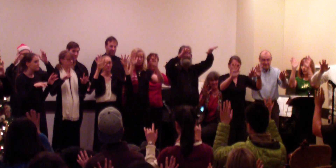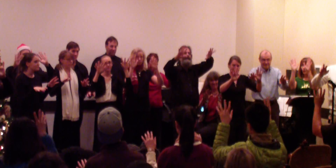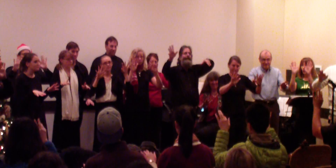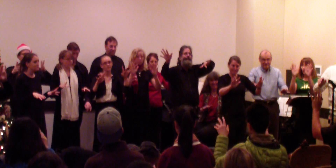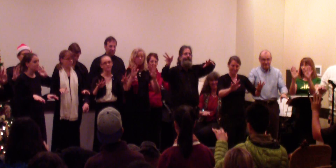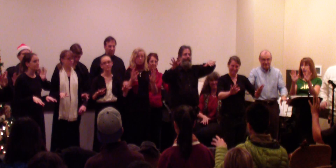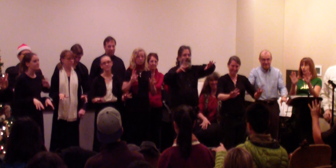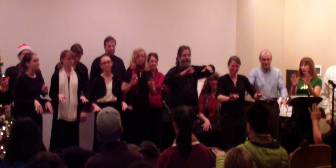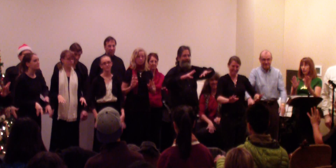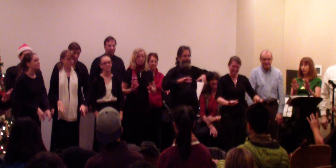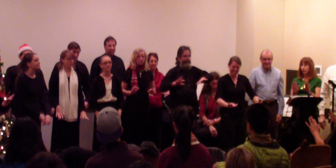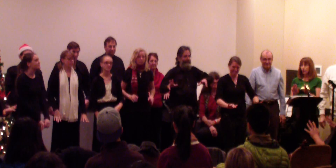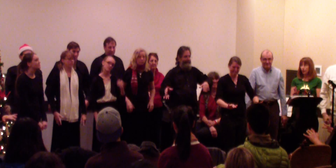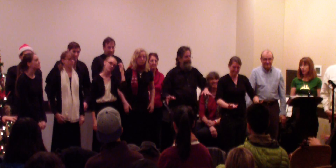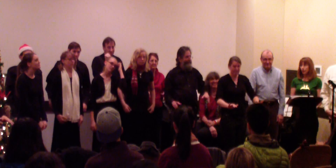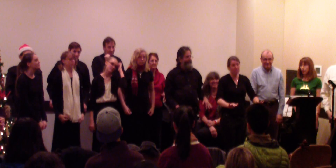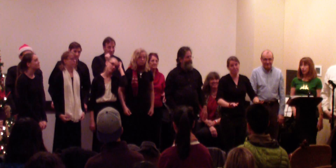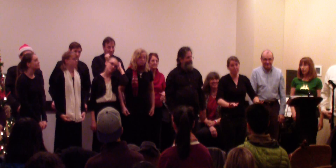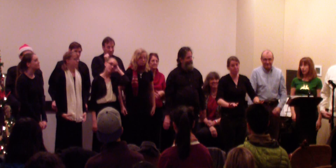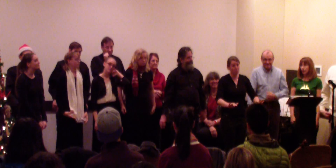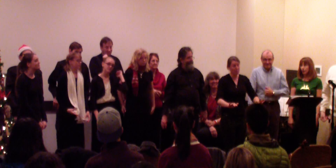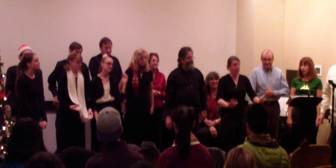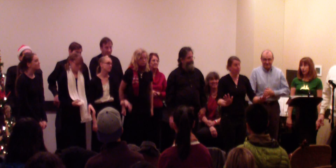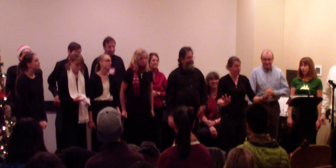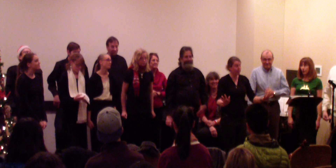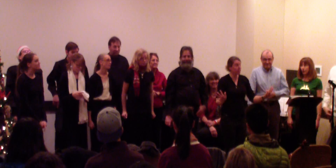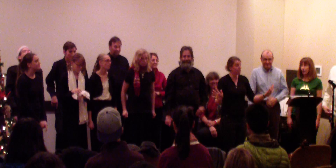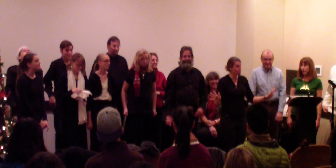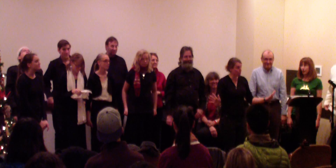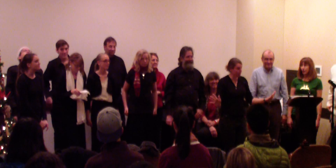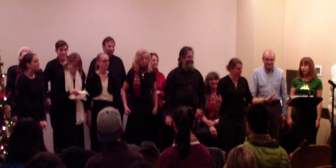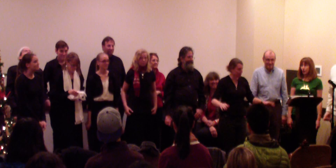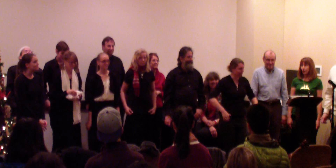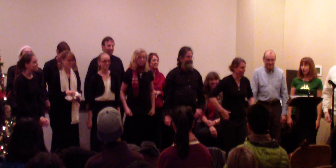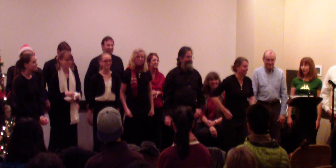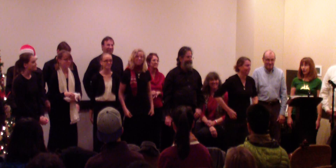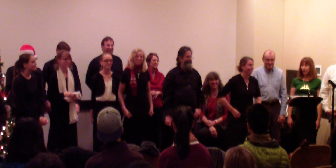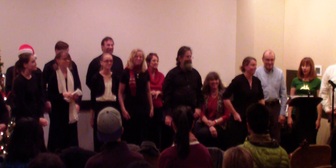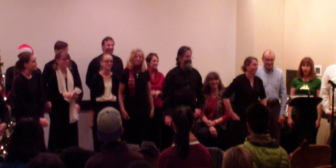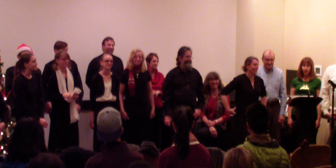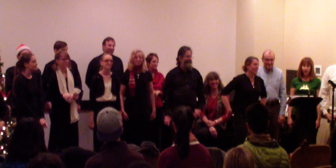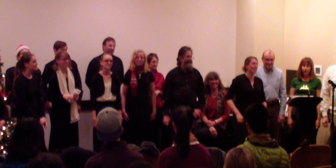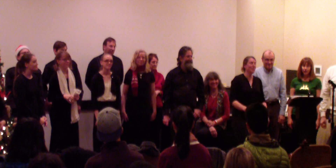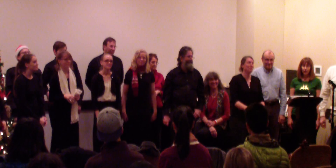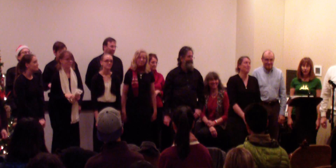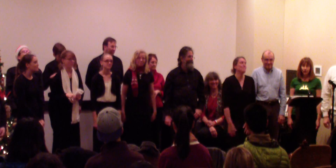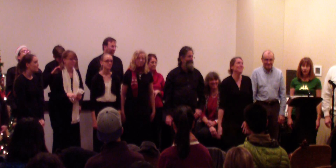enough. This is helpful dreaming, right? This is a dream. So, from the